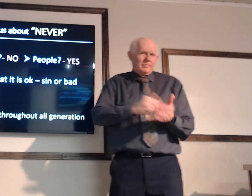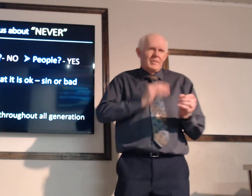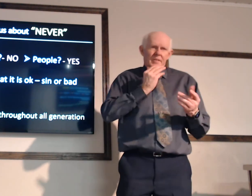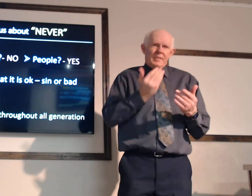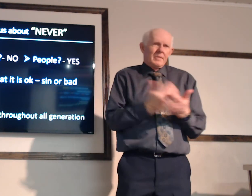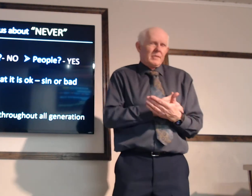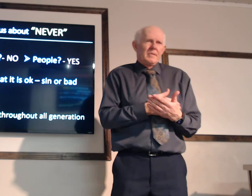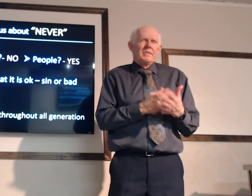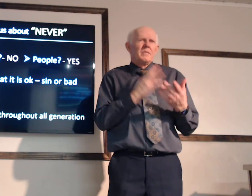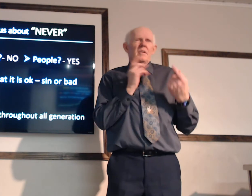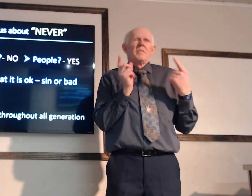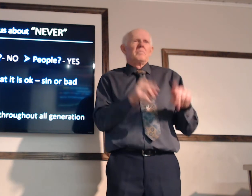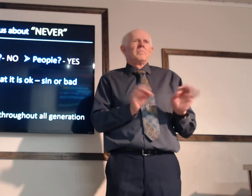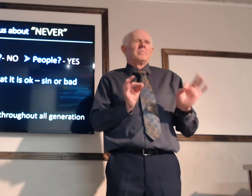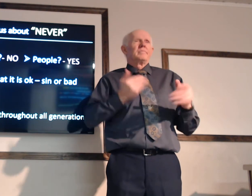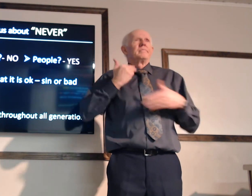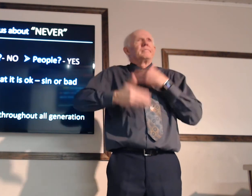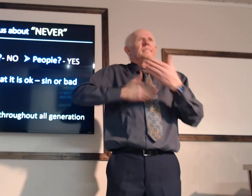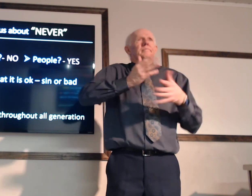Again and again and again, it's nothing new, it happens.